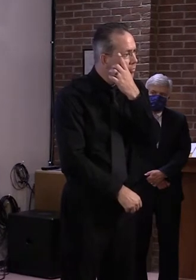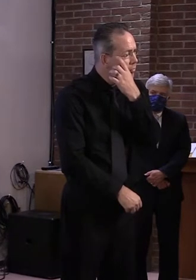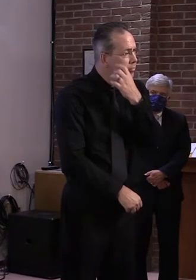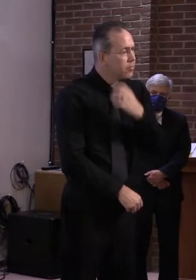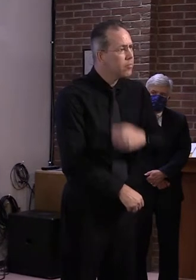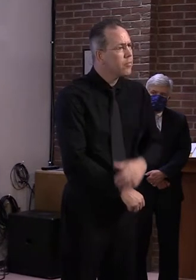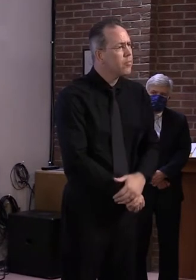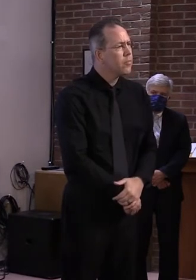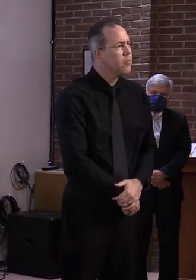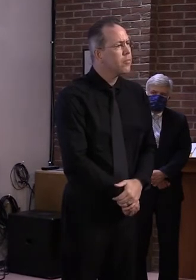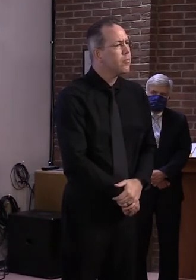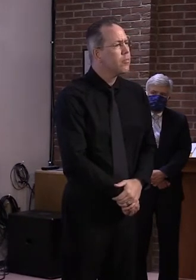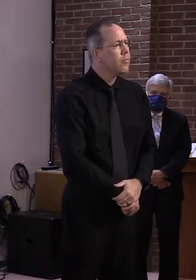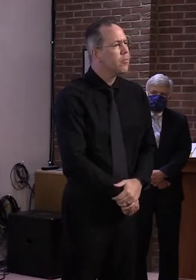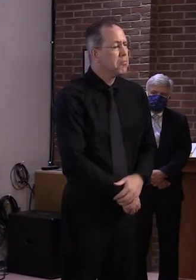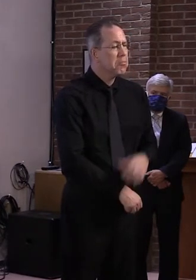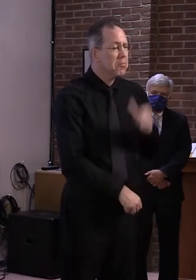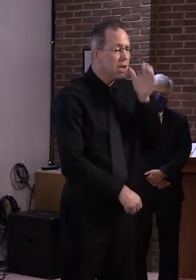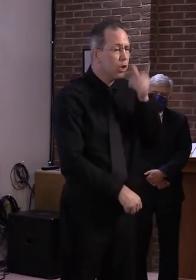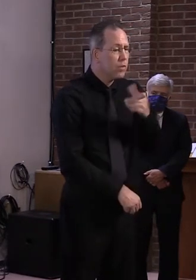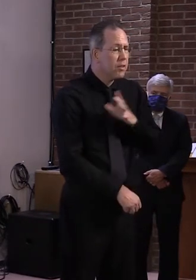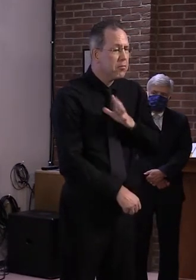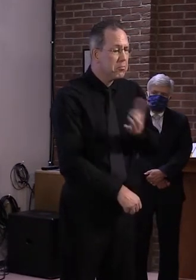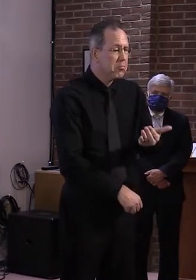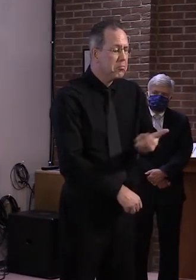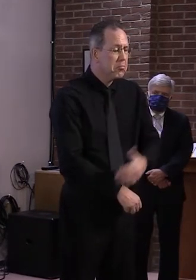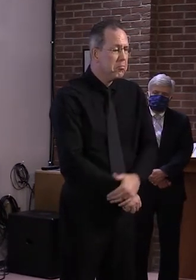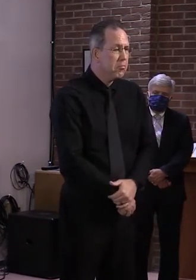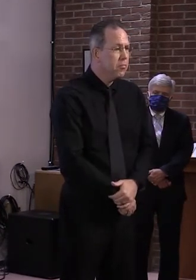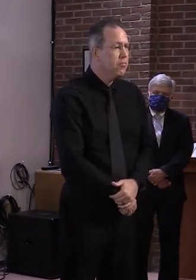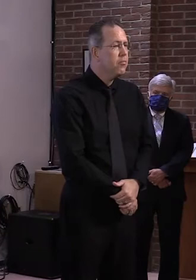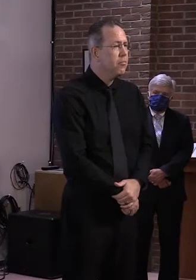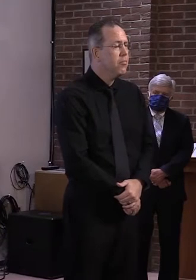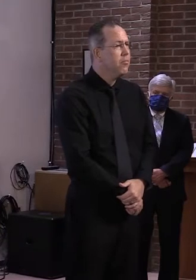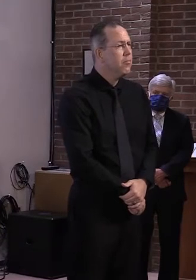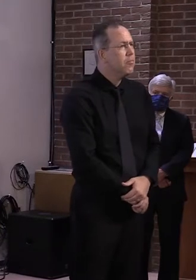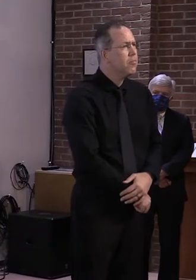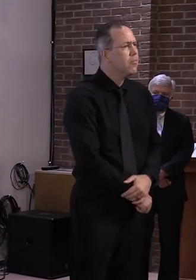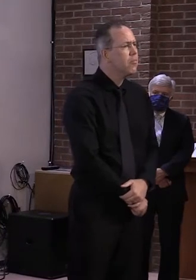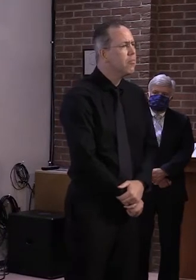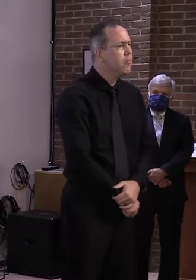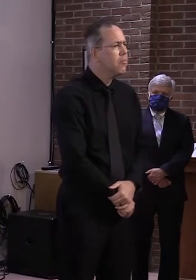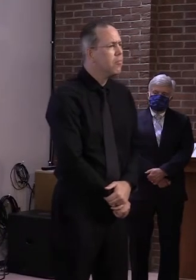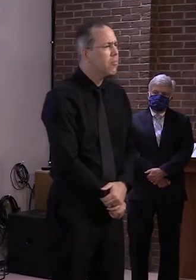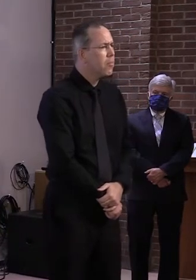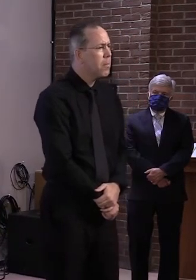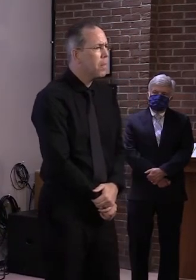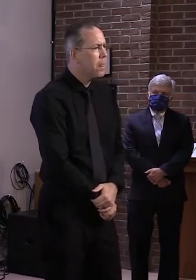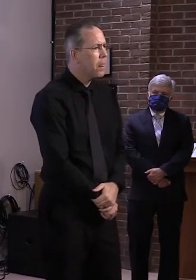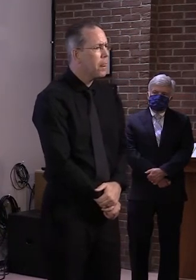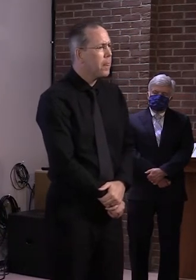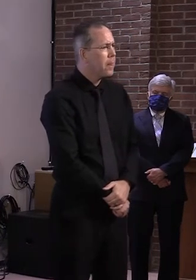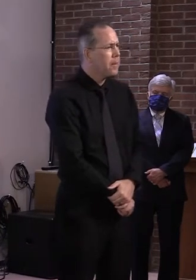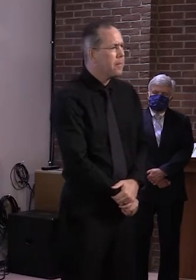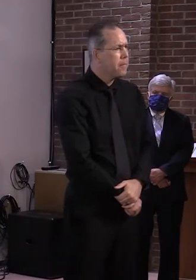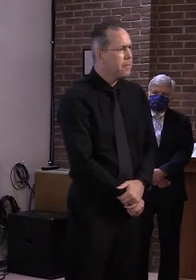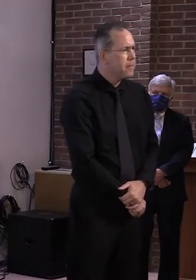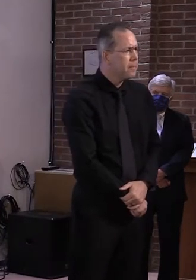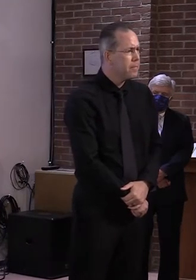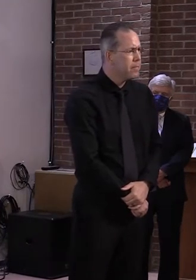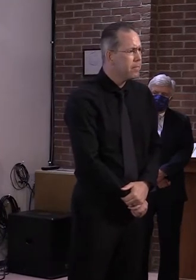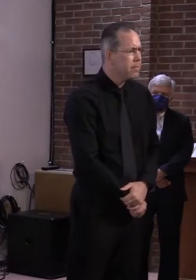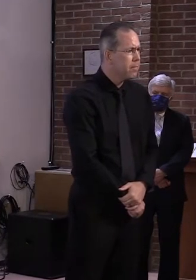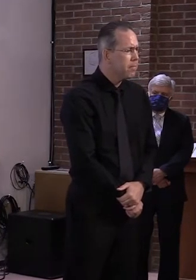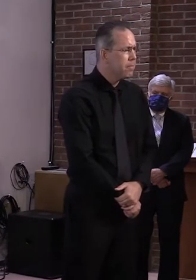Can you hear me all right? Yeah, good morning, Kevin. Good morning. It's a bit of a multi-part question, but it involves the county-by-county distinction.